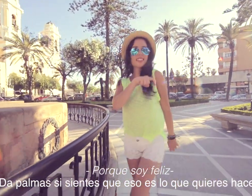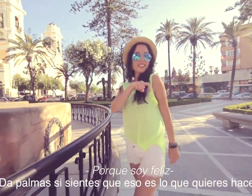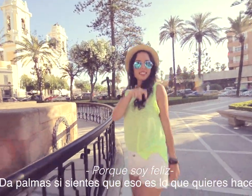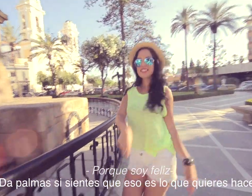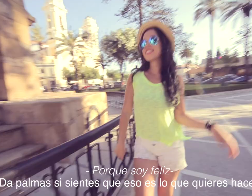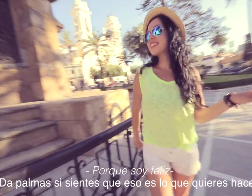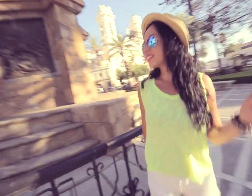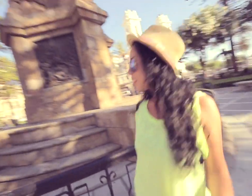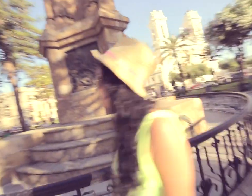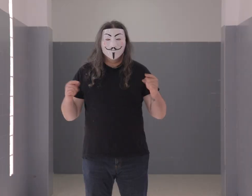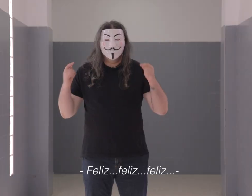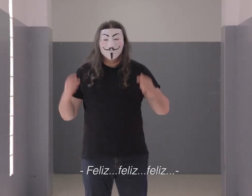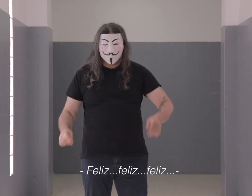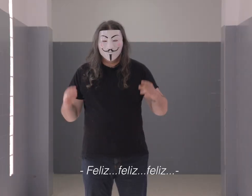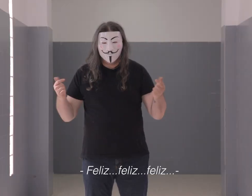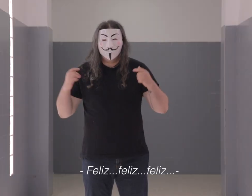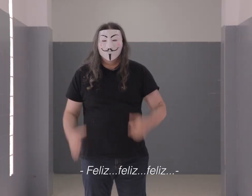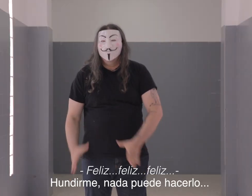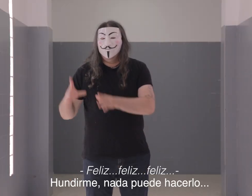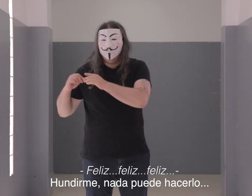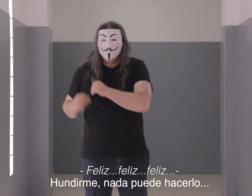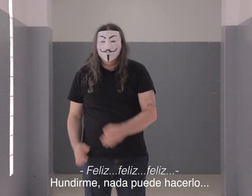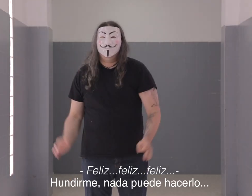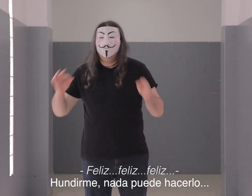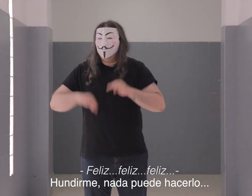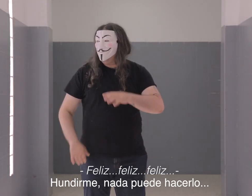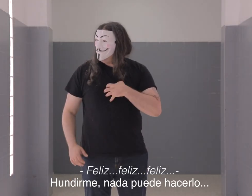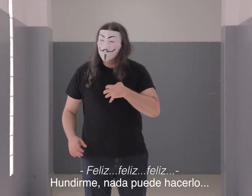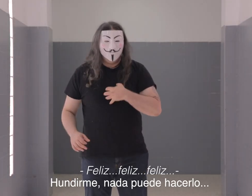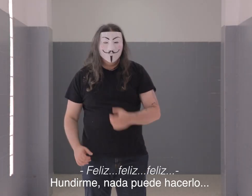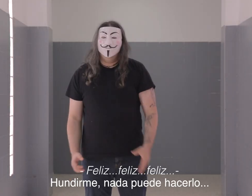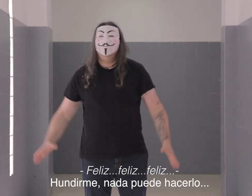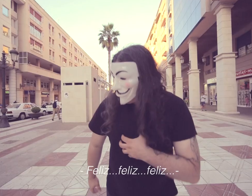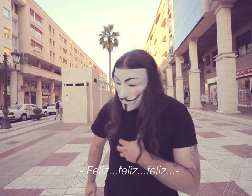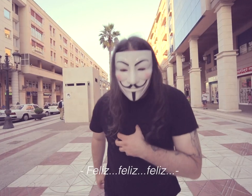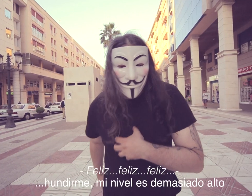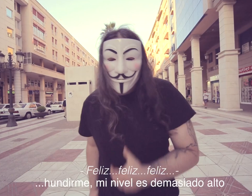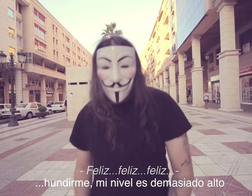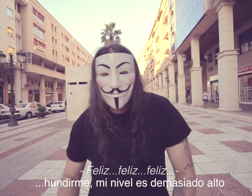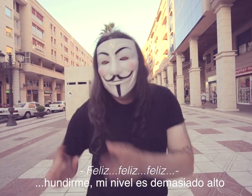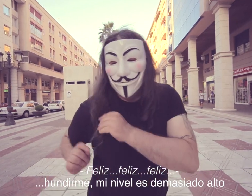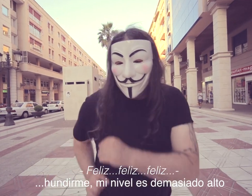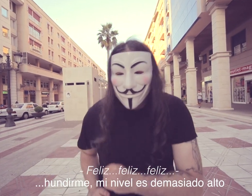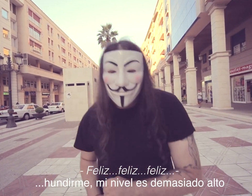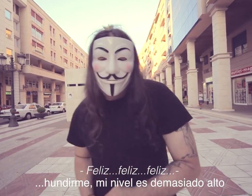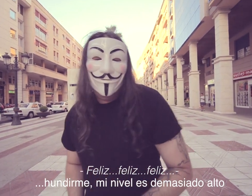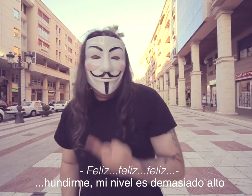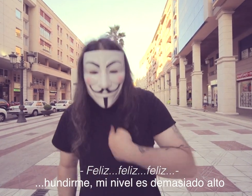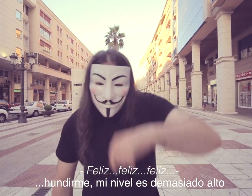want to do Bring me down, kingdom Bring me down, love is